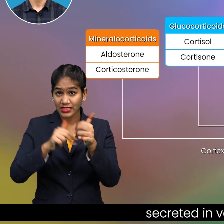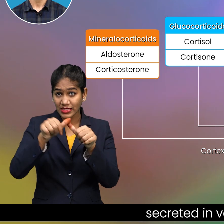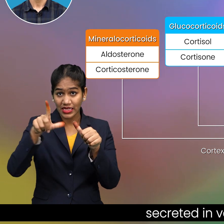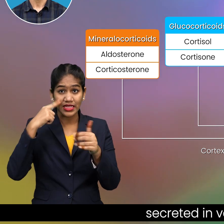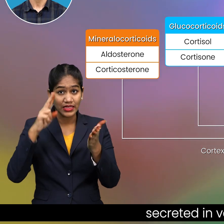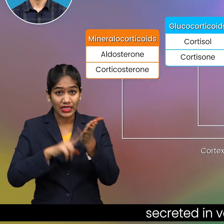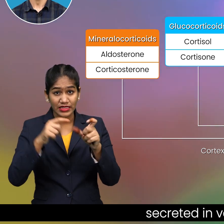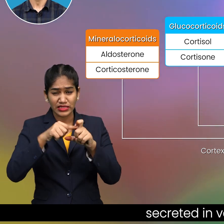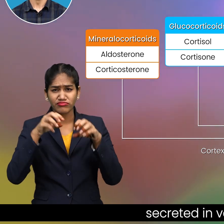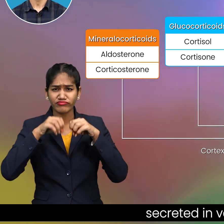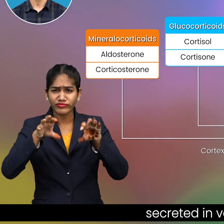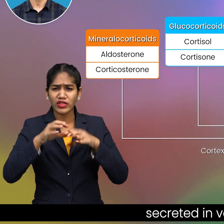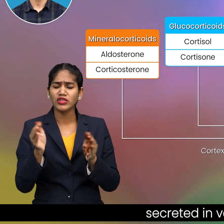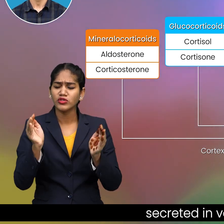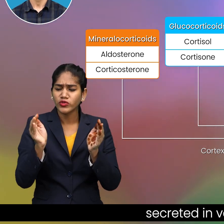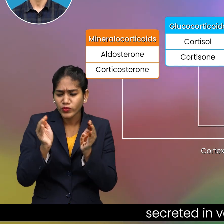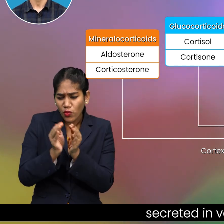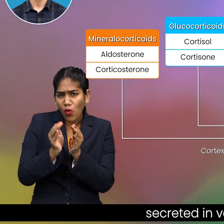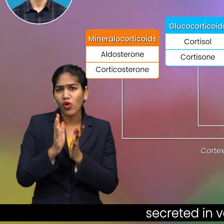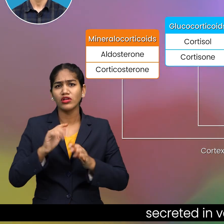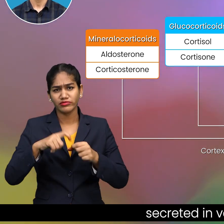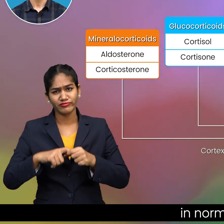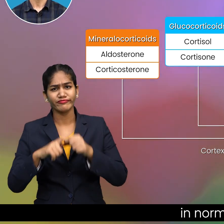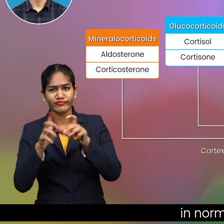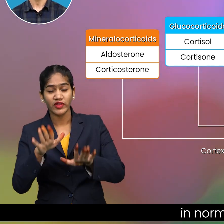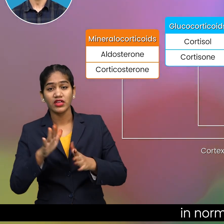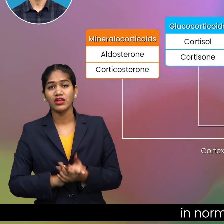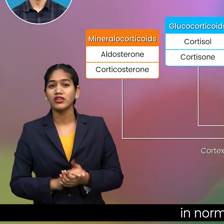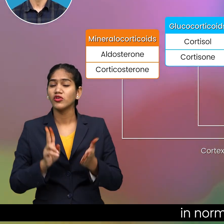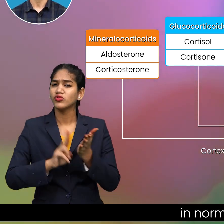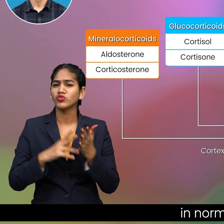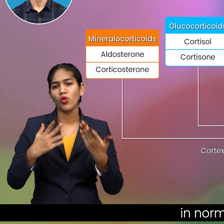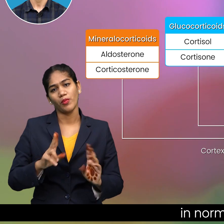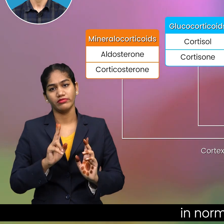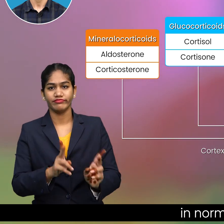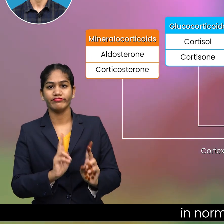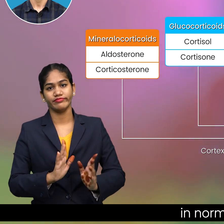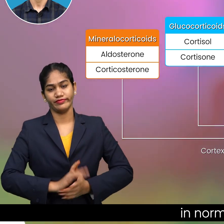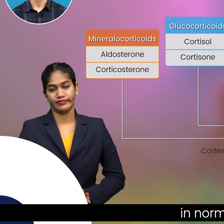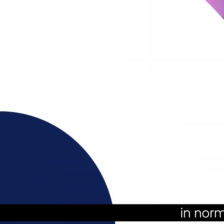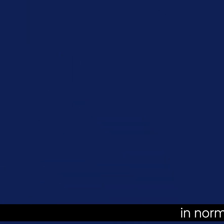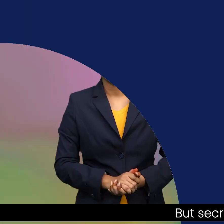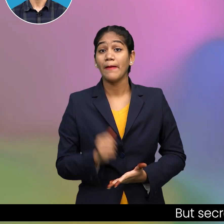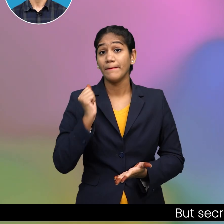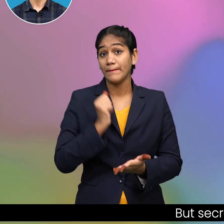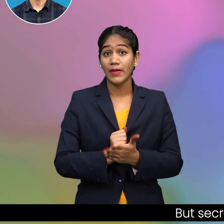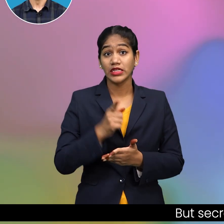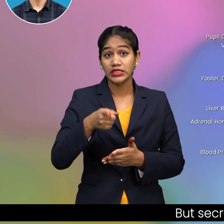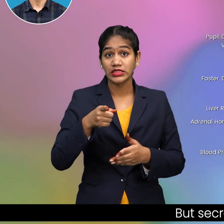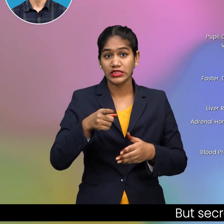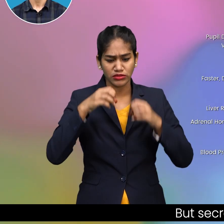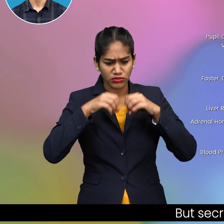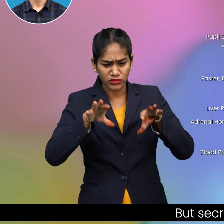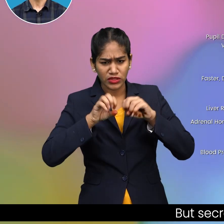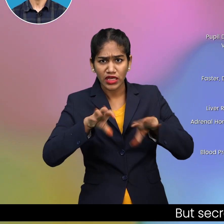secreted in very small quantities in normal conditions, but secreted